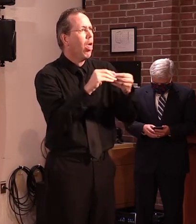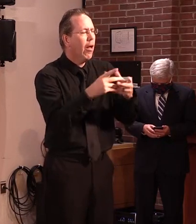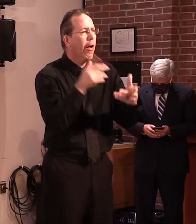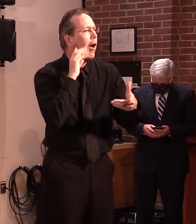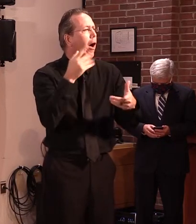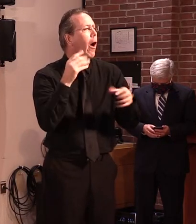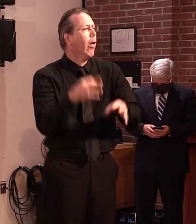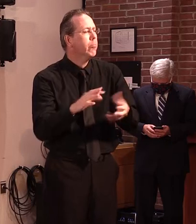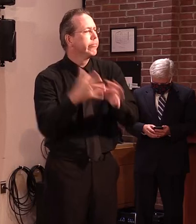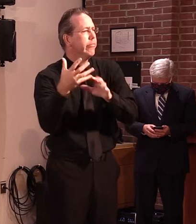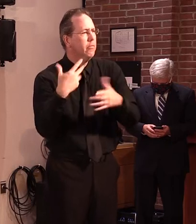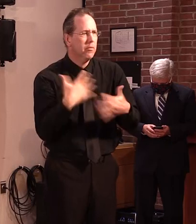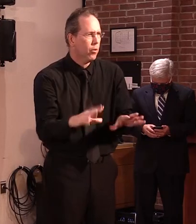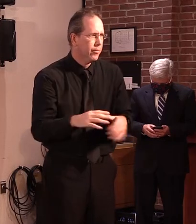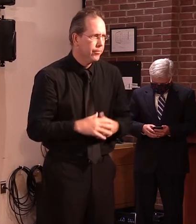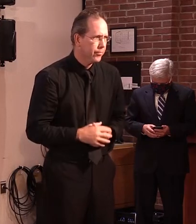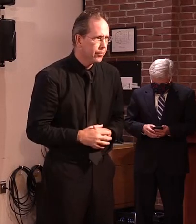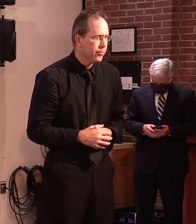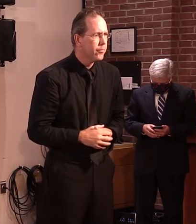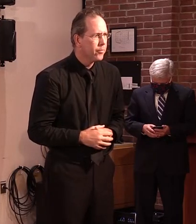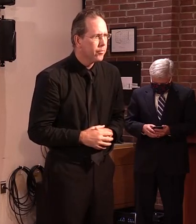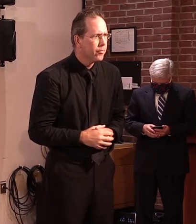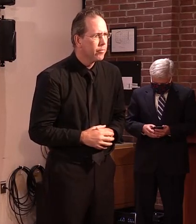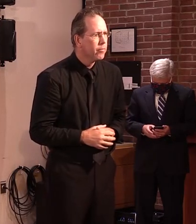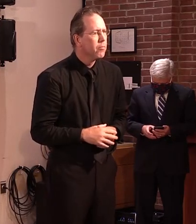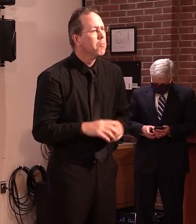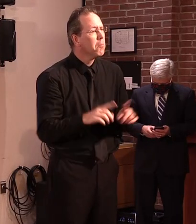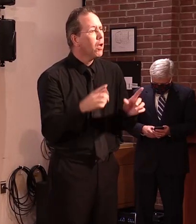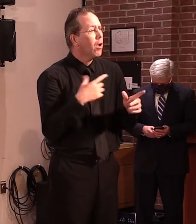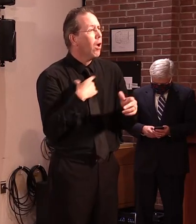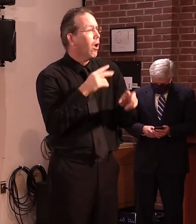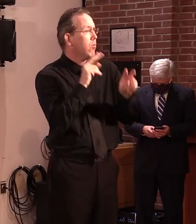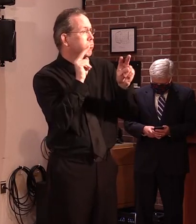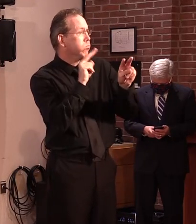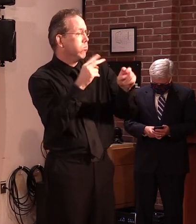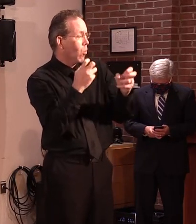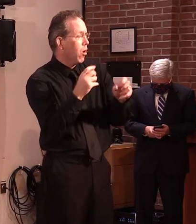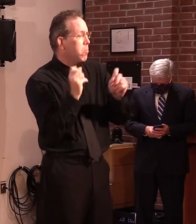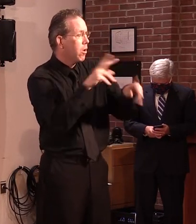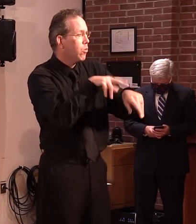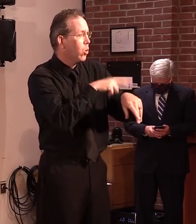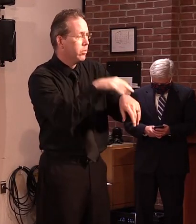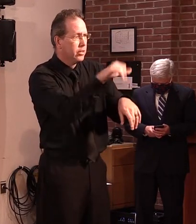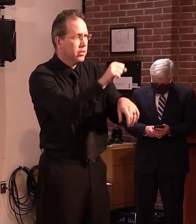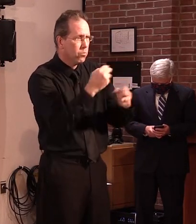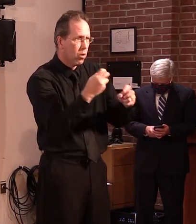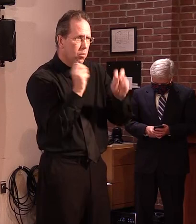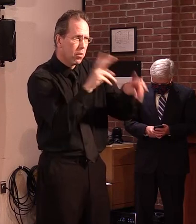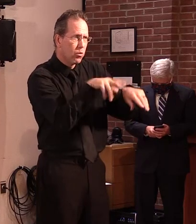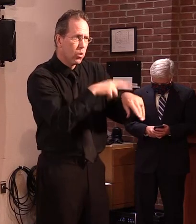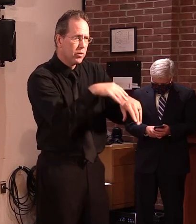to go. But the sooner we get there, the better, as far as I'm concerned. Oh, obviously.